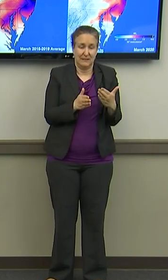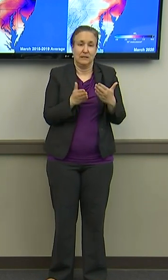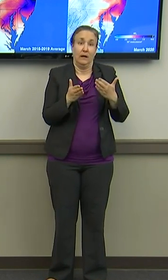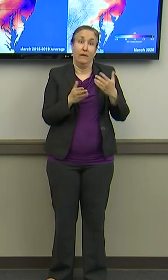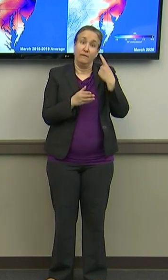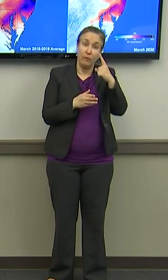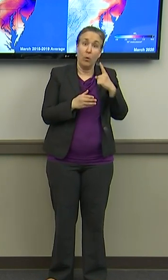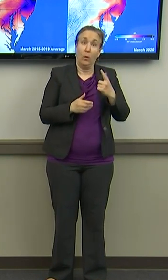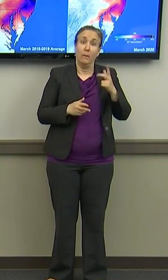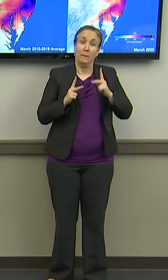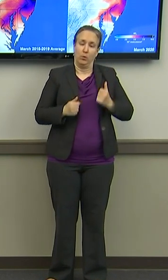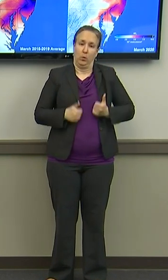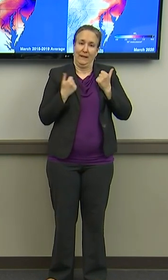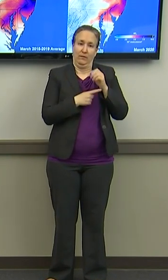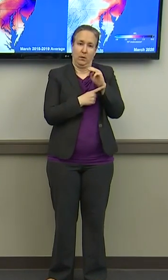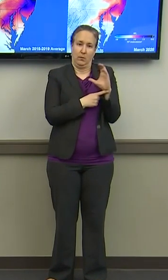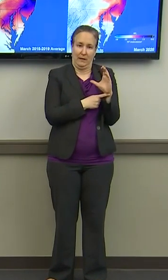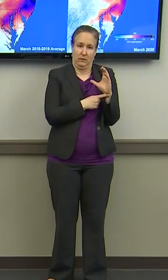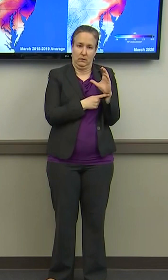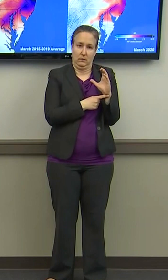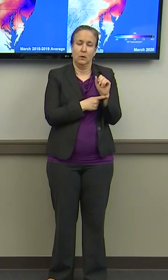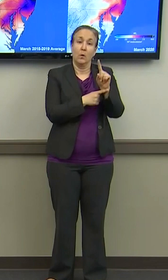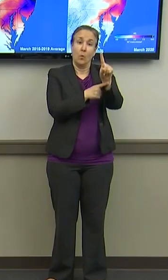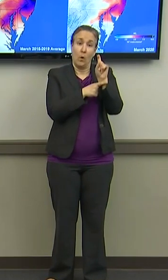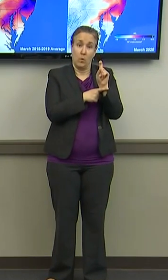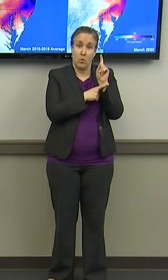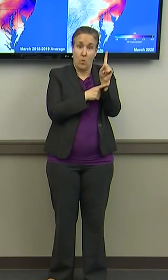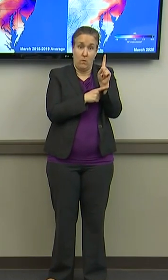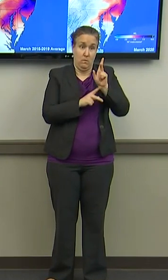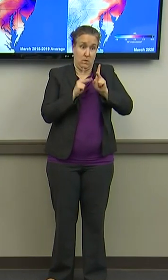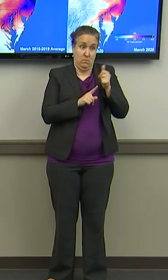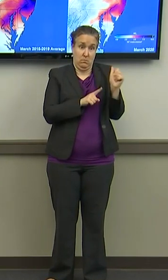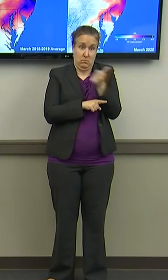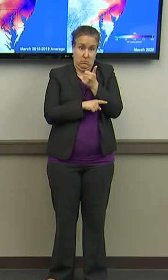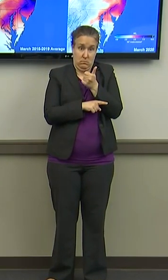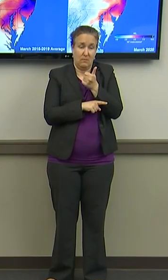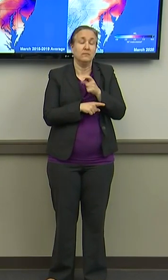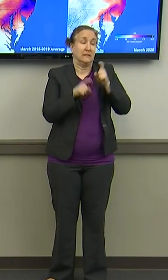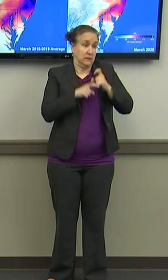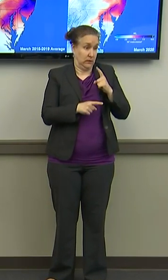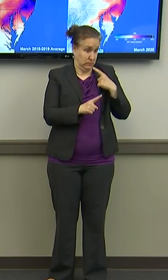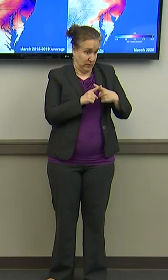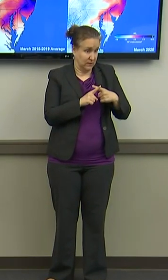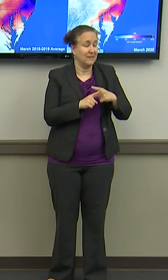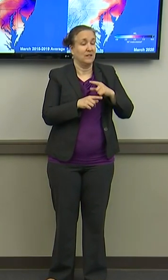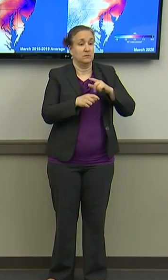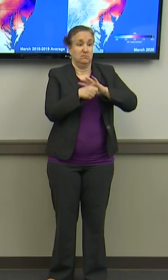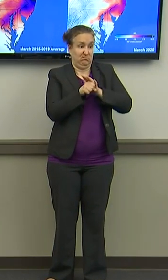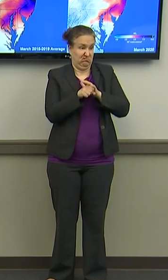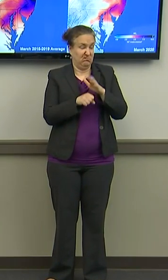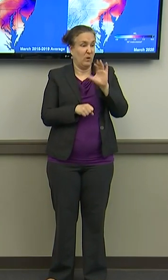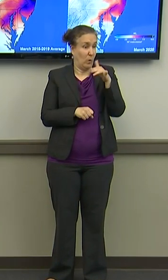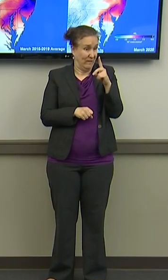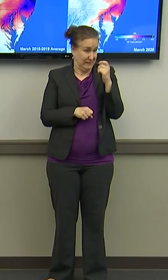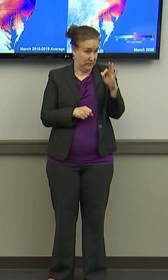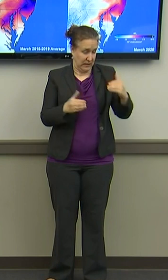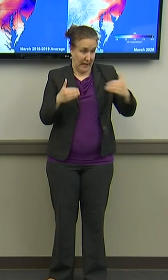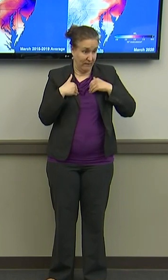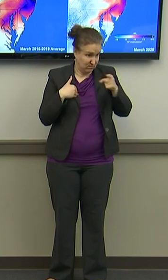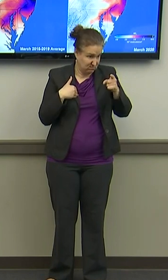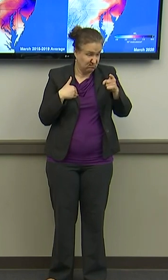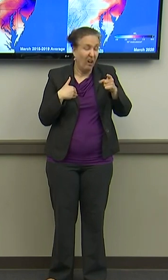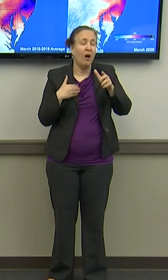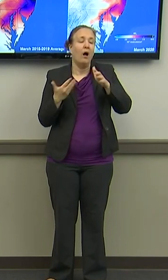County residents. So 101 individuals with positive tests for COVID-19 that have